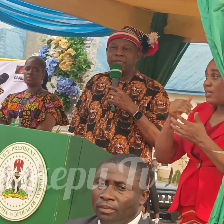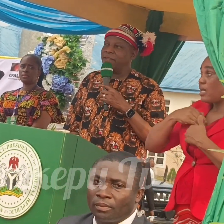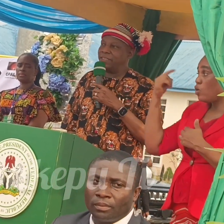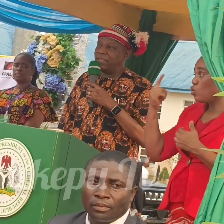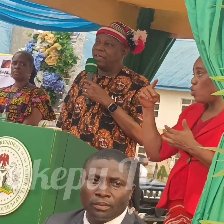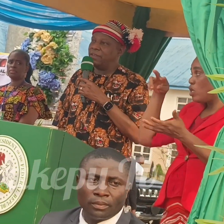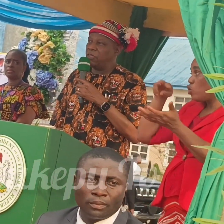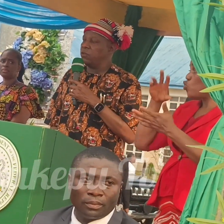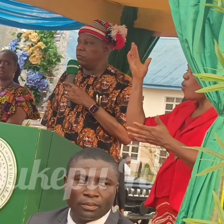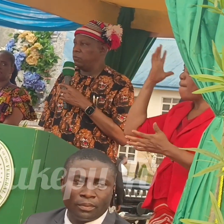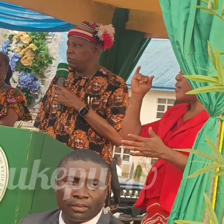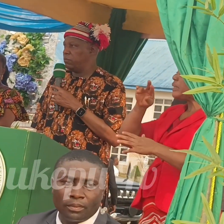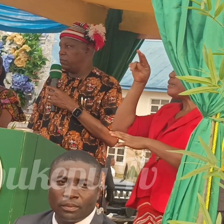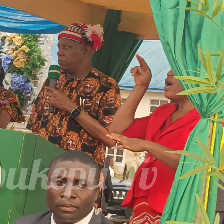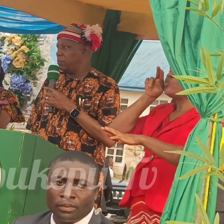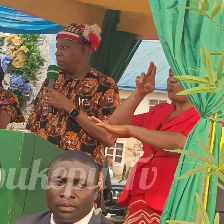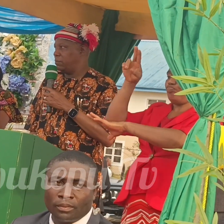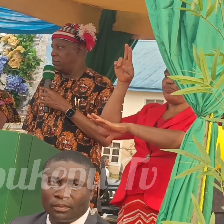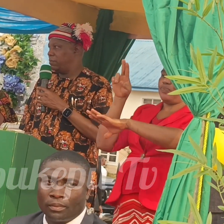by the Nigerian nation